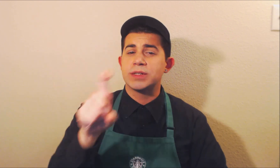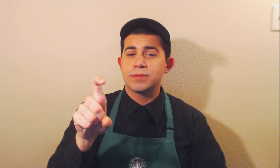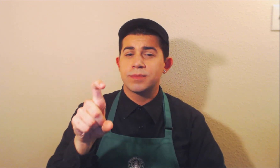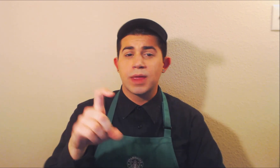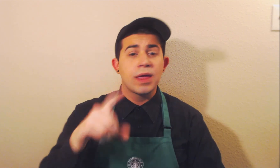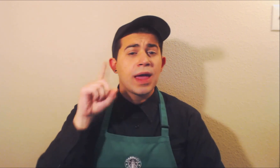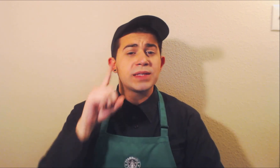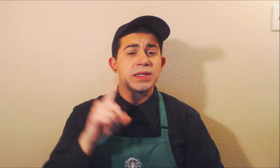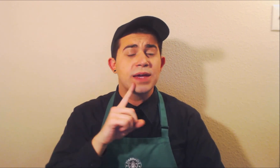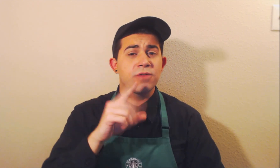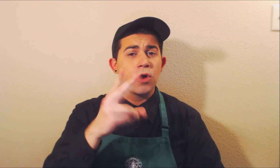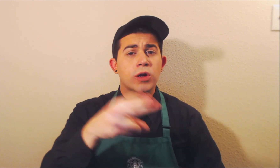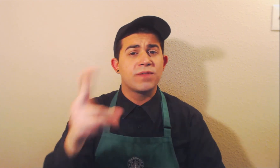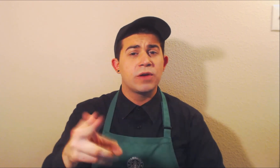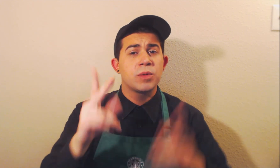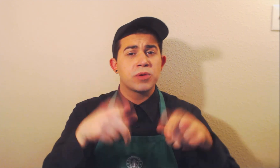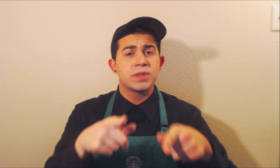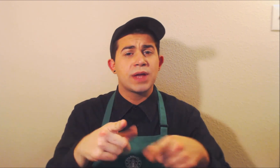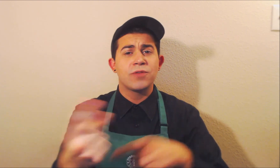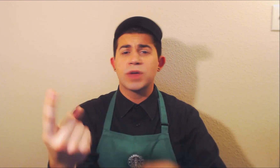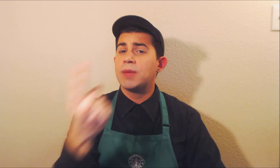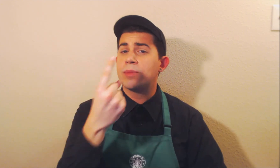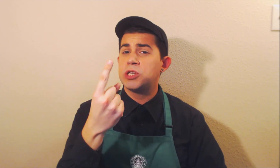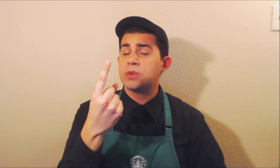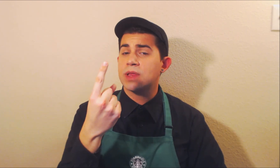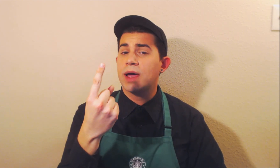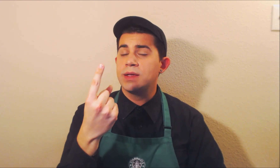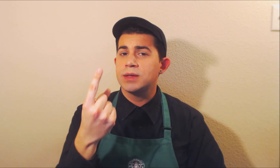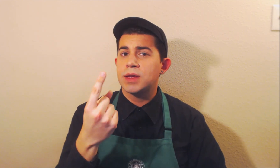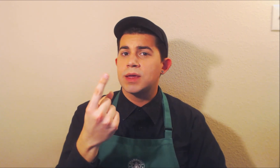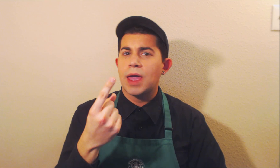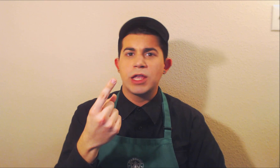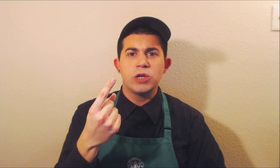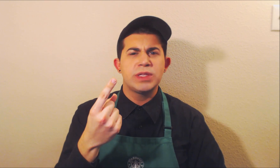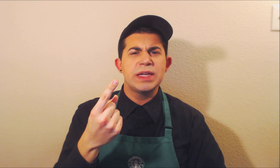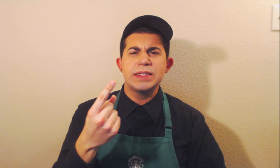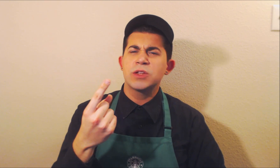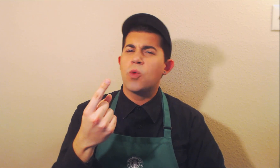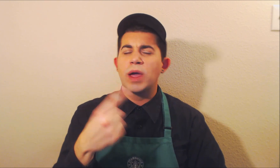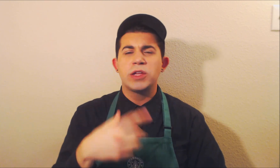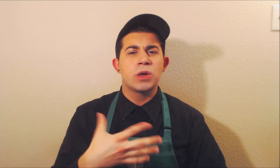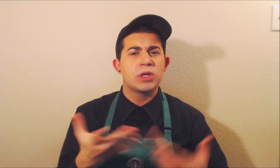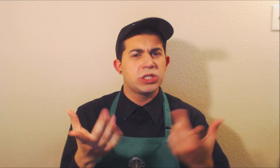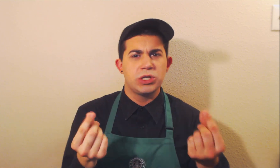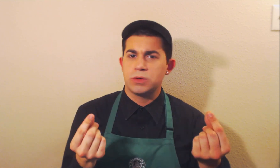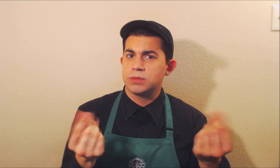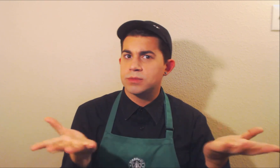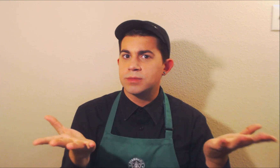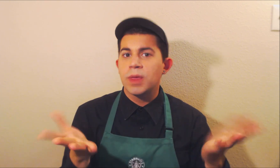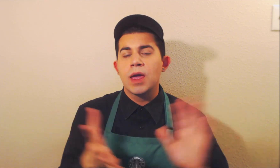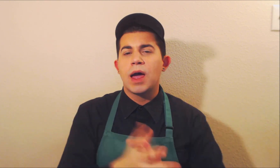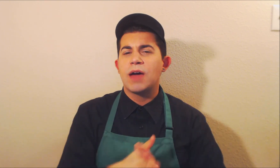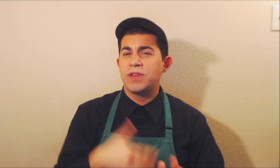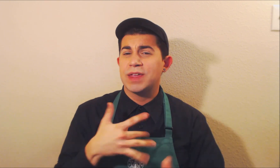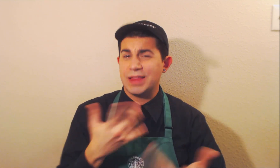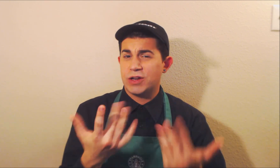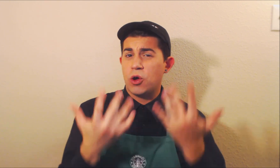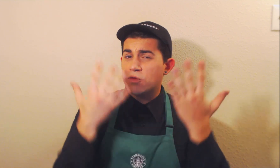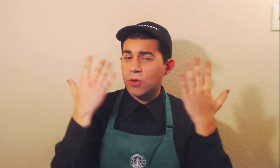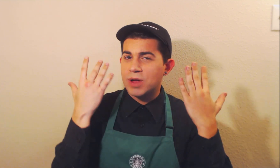Question: has a deaf or hard of hearing person ever came up to you in line and you didn't quite know what to do? Feeling a little